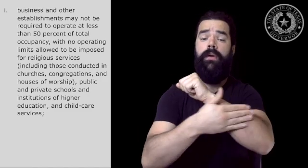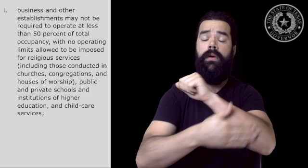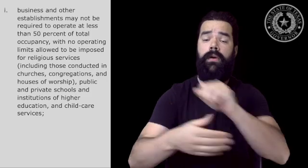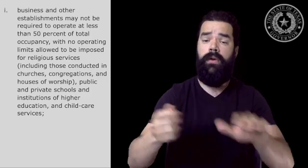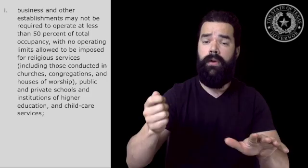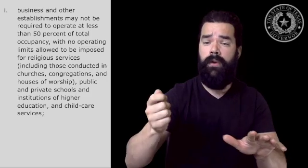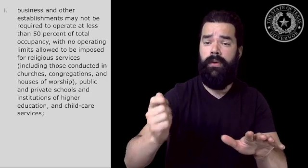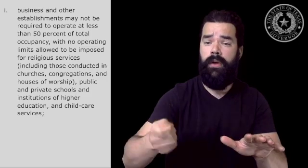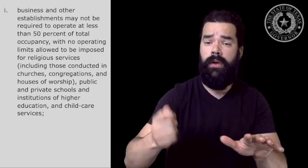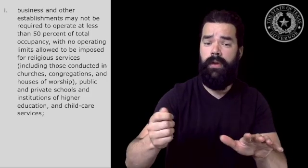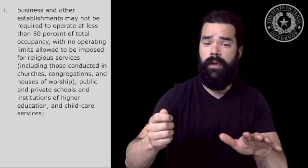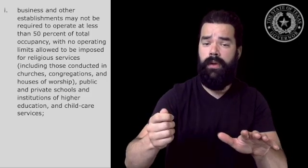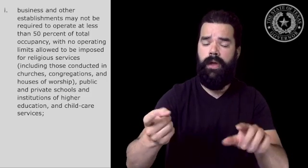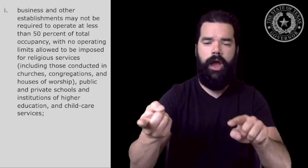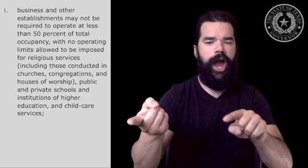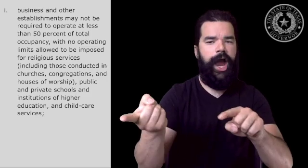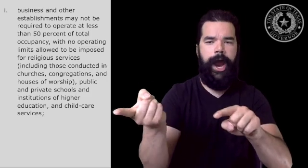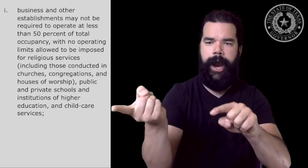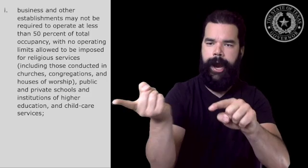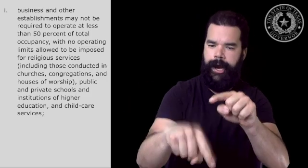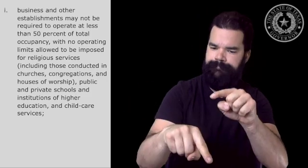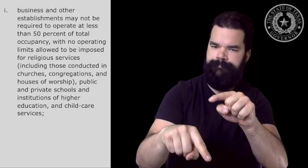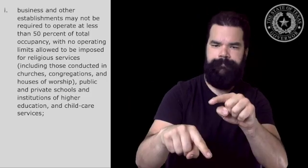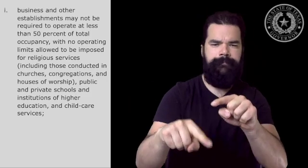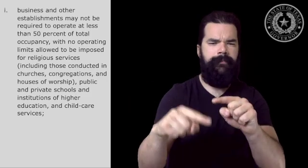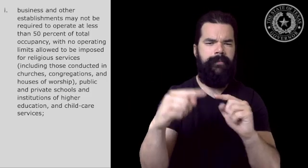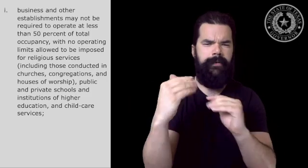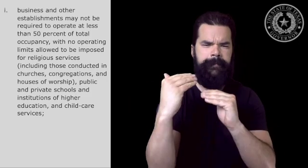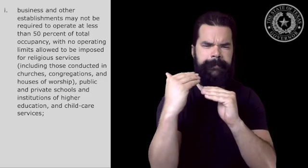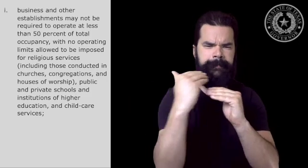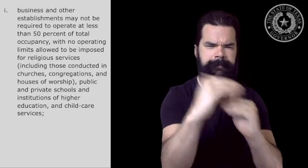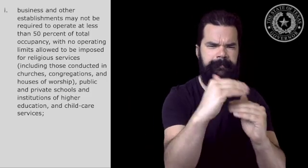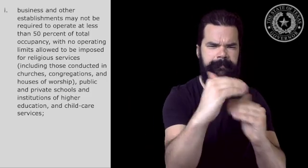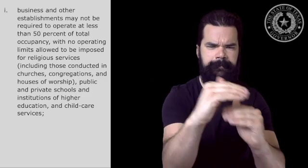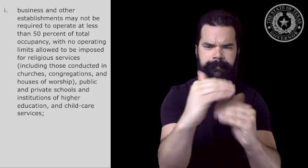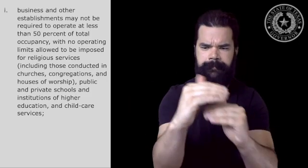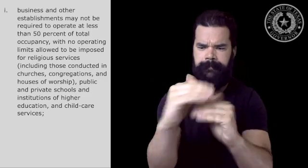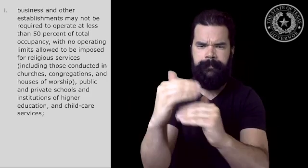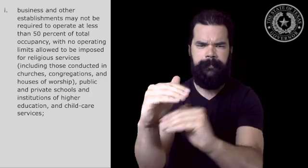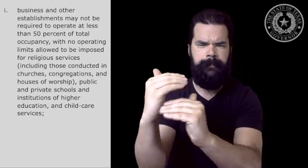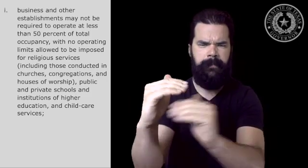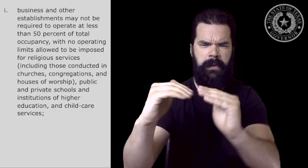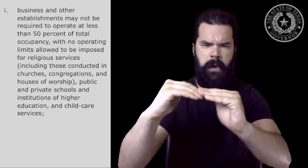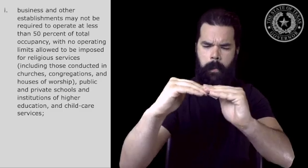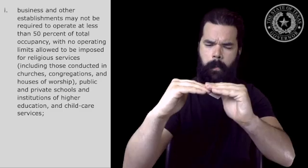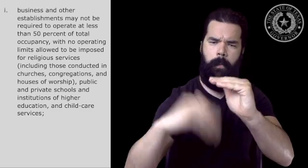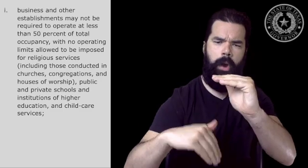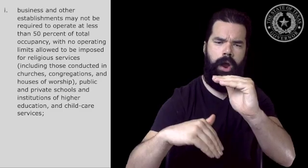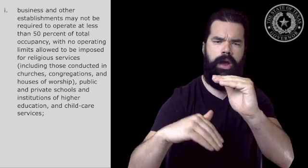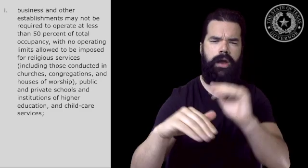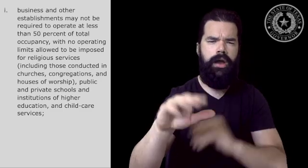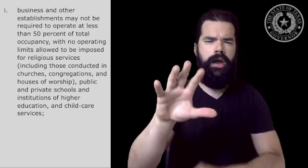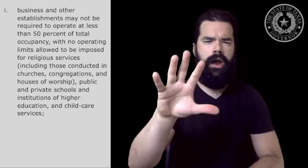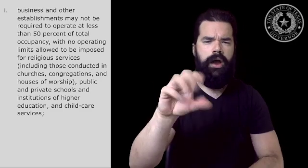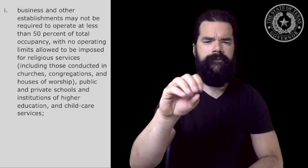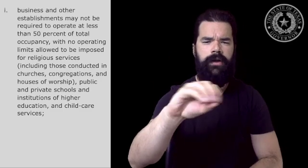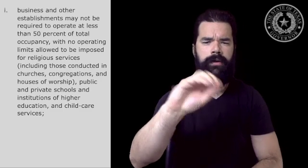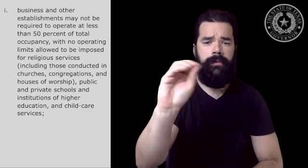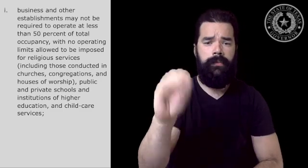total occupancy, with no operating limits allowed to be imposed for religious